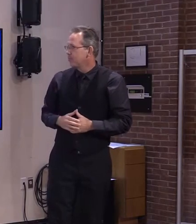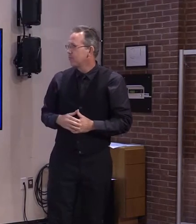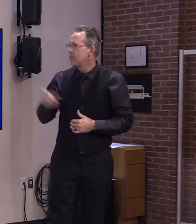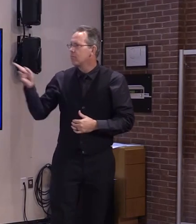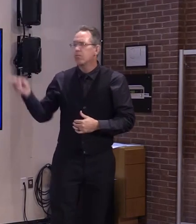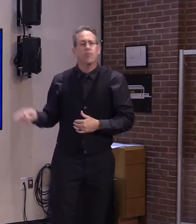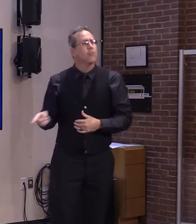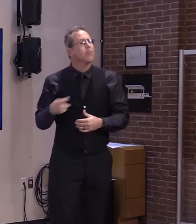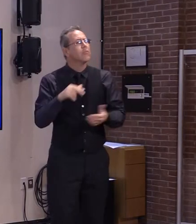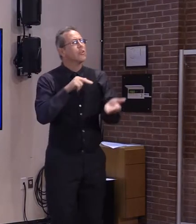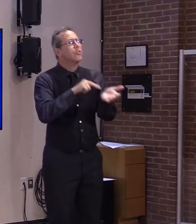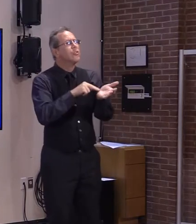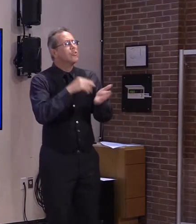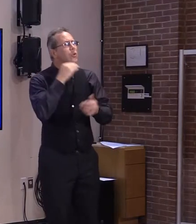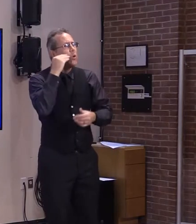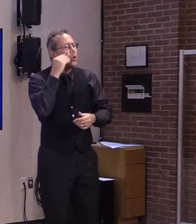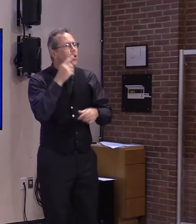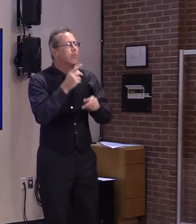we can see that we had